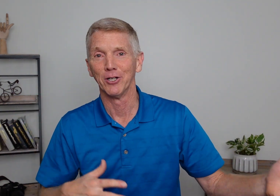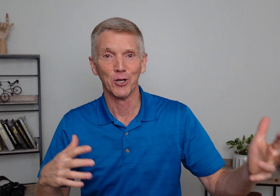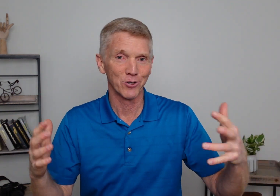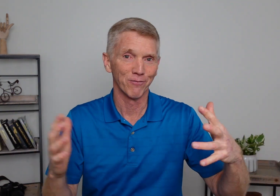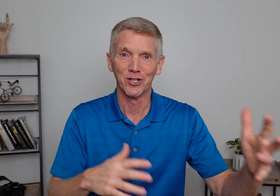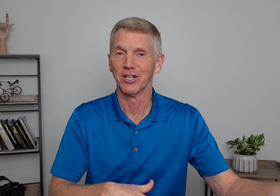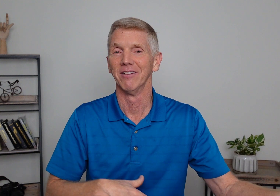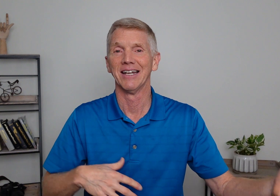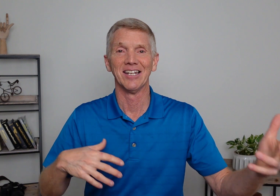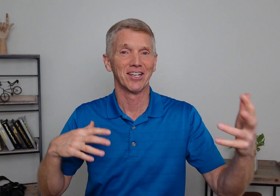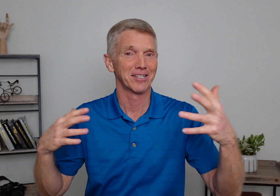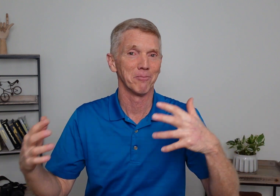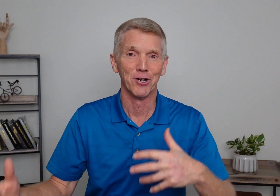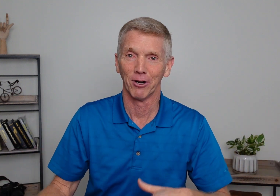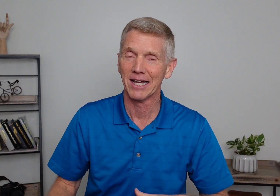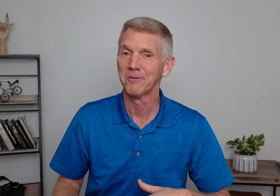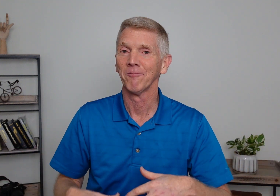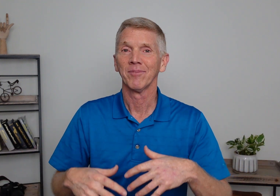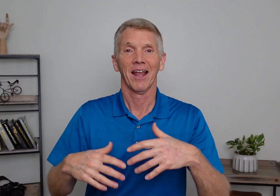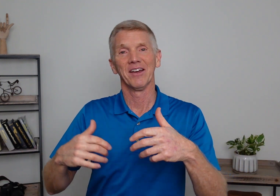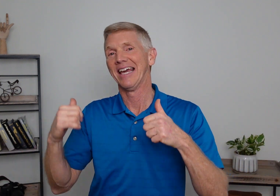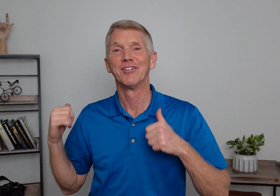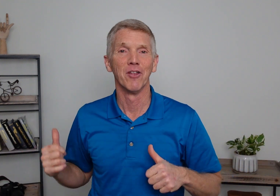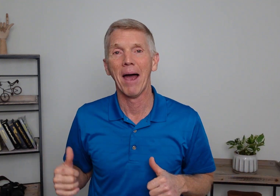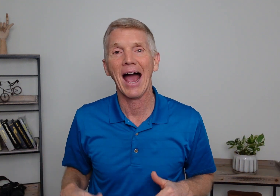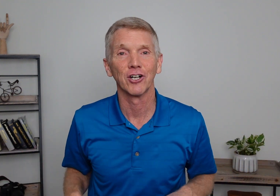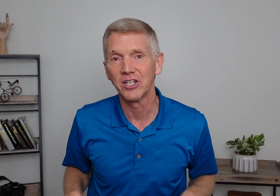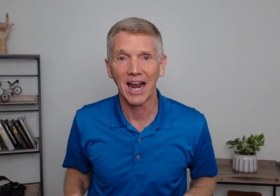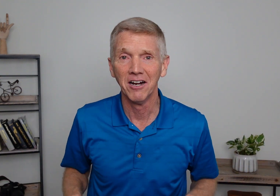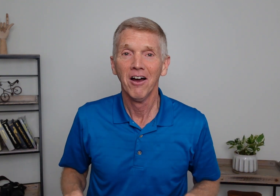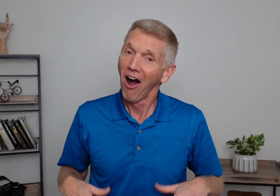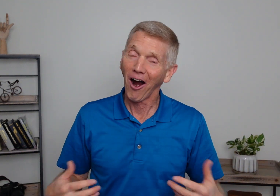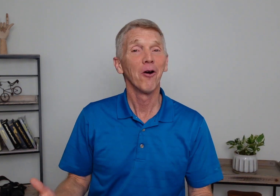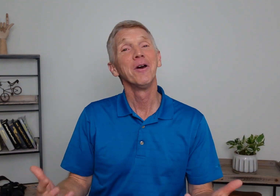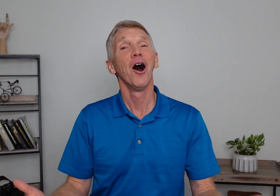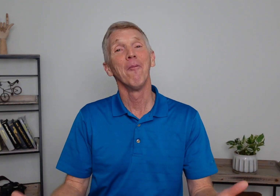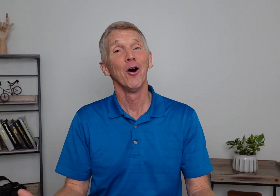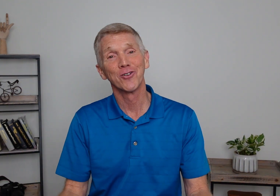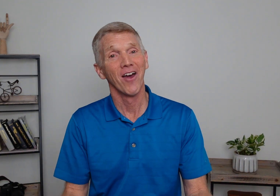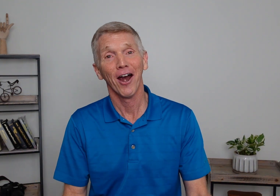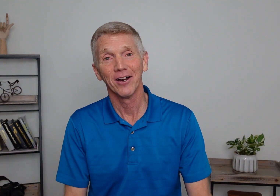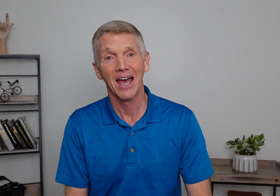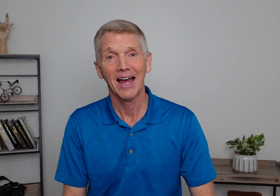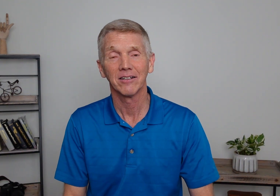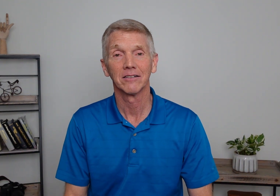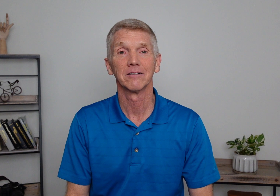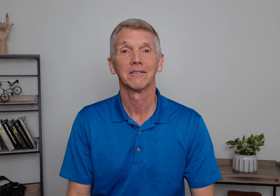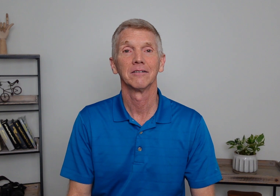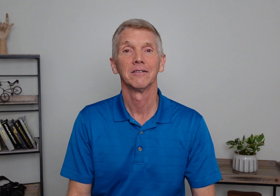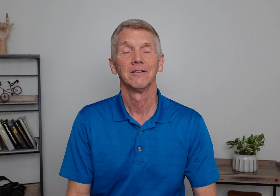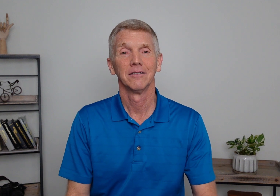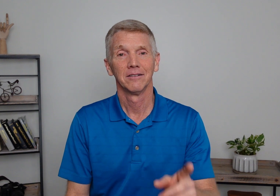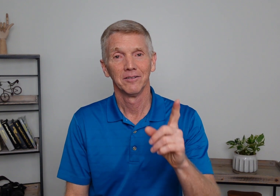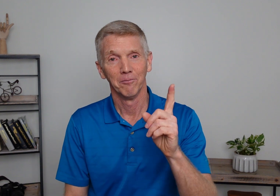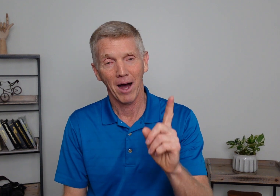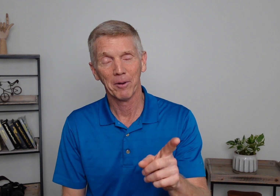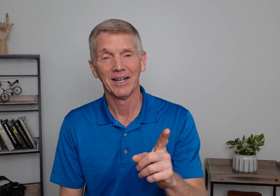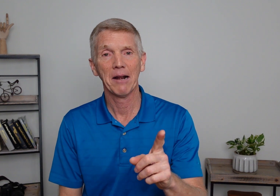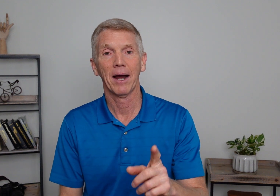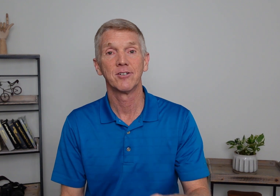use the facilities, get something to drink. And the kids in the back are saying, are we almost there yet? Mom or dad might say,